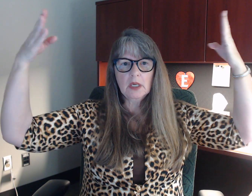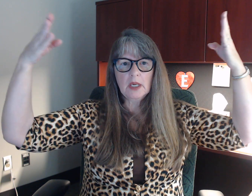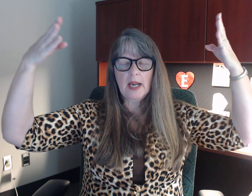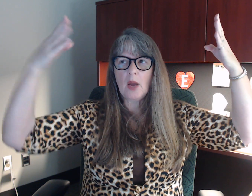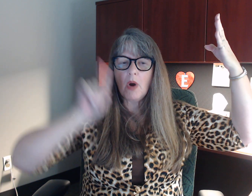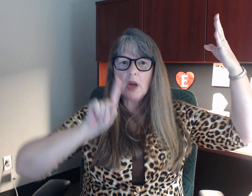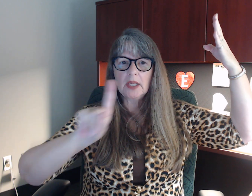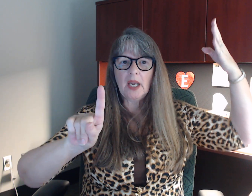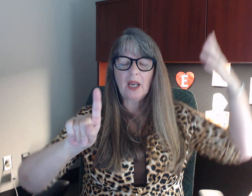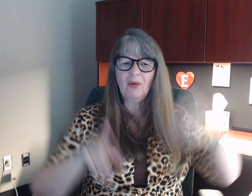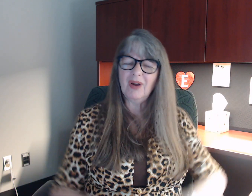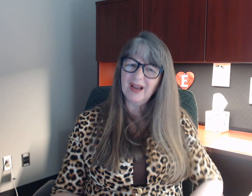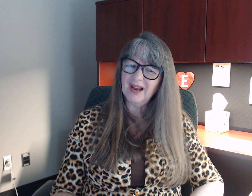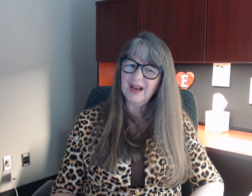And I walk in, I go,